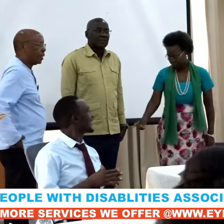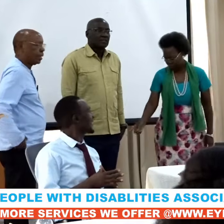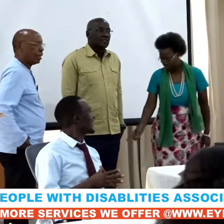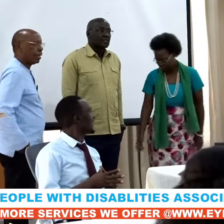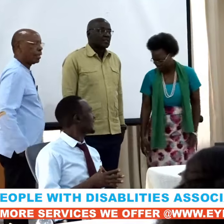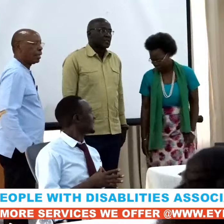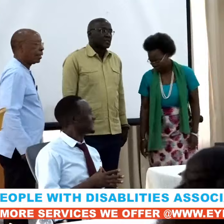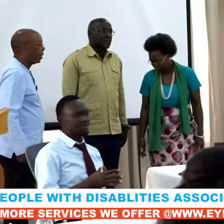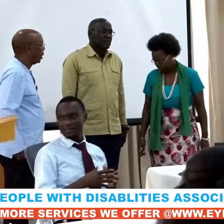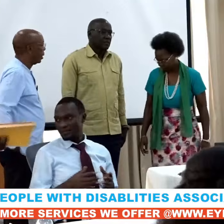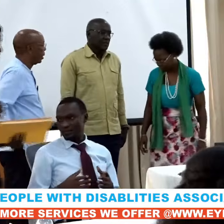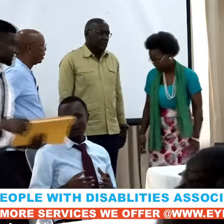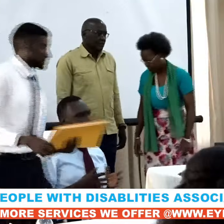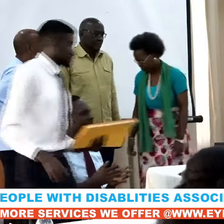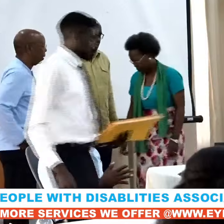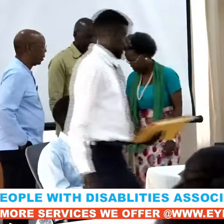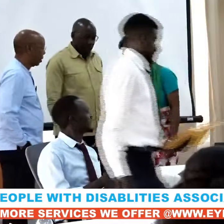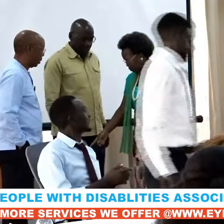You're doing it? Come.